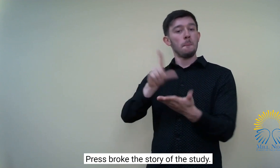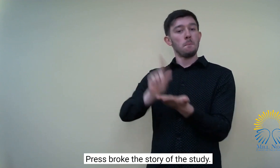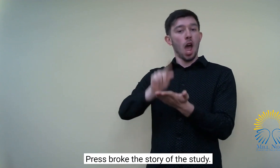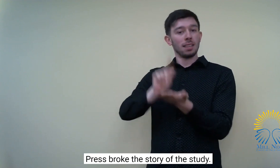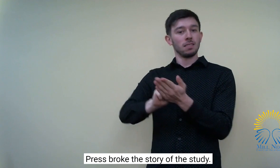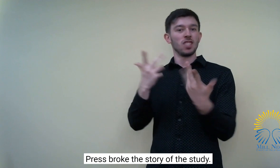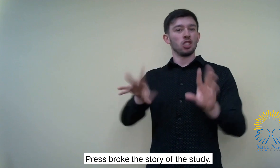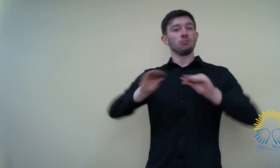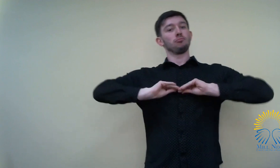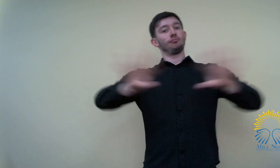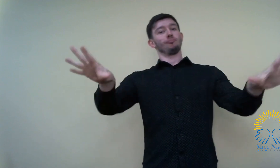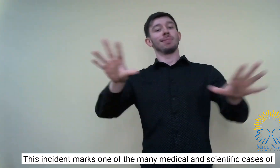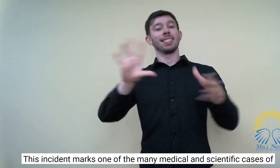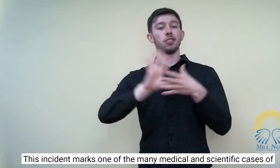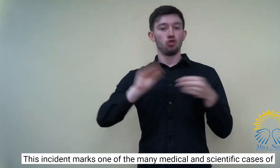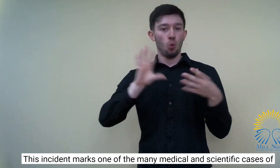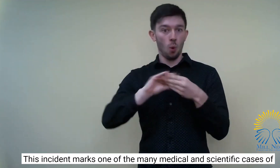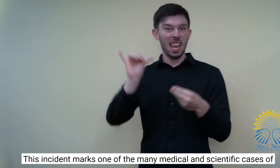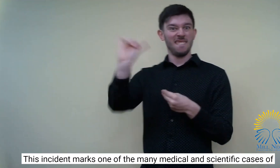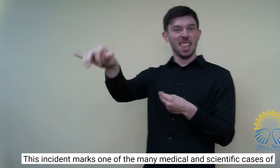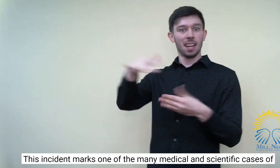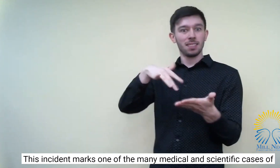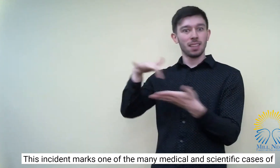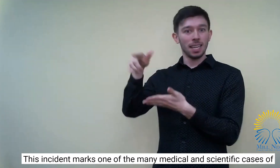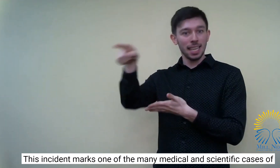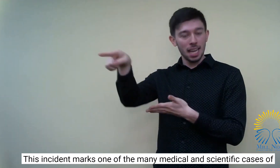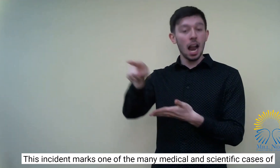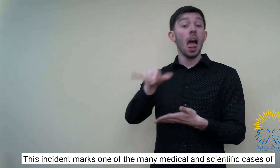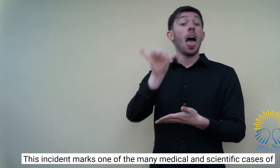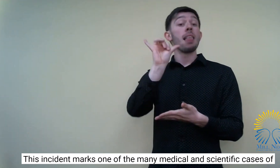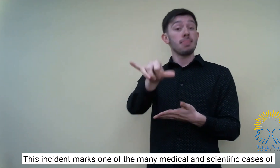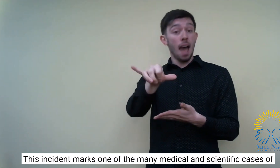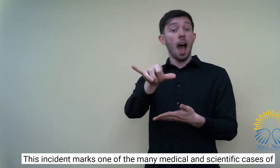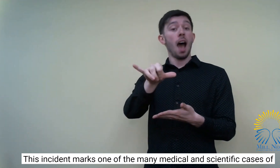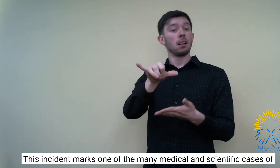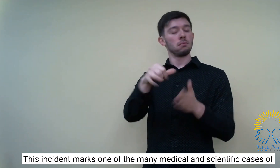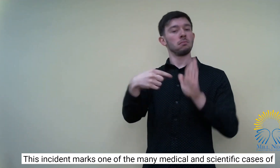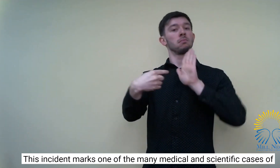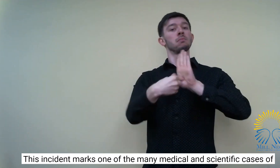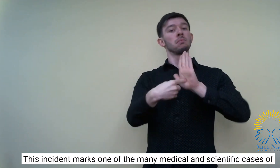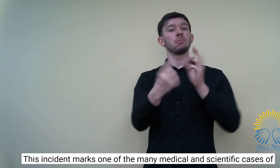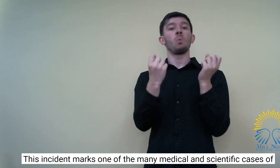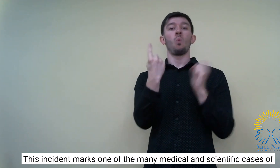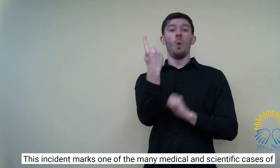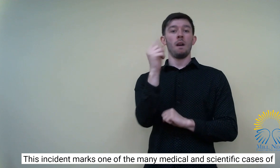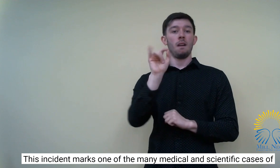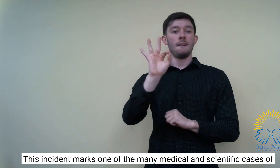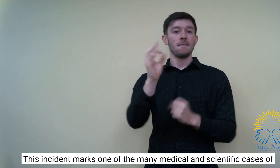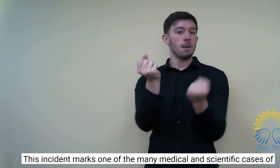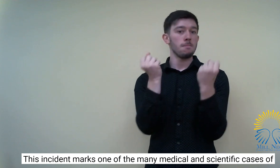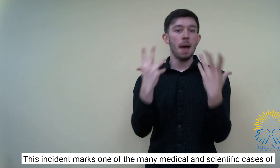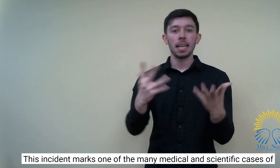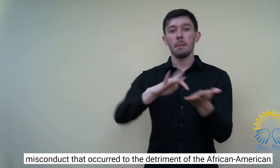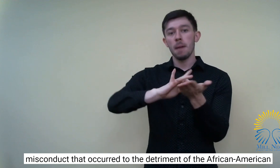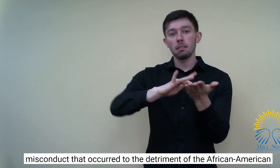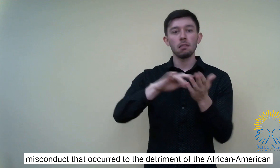study. This incident marks one of the many medical and scientific cases of